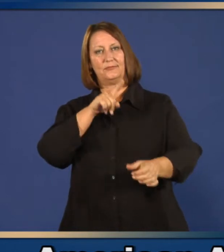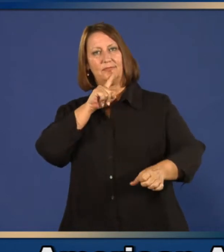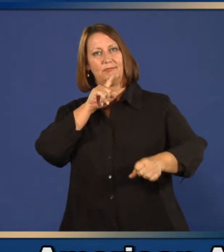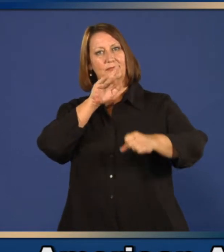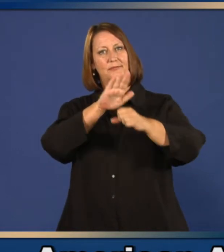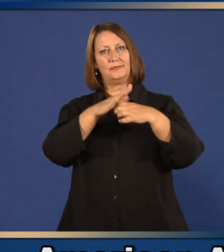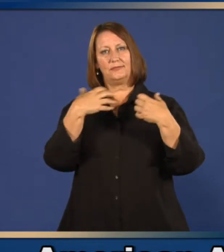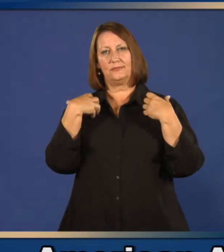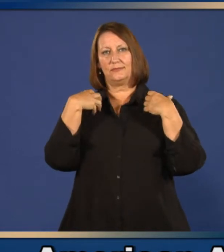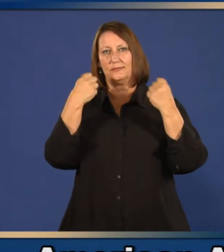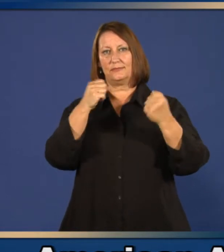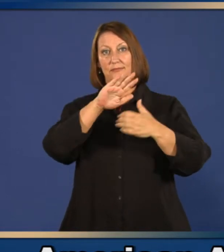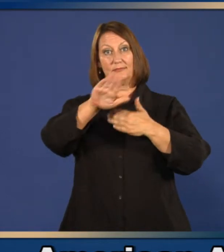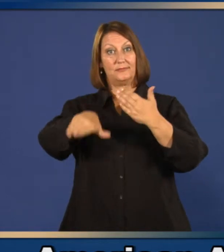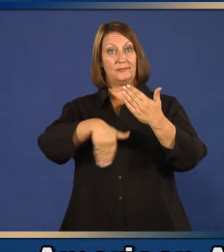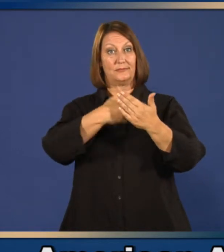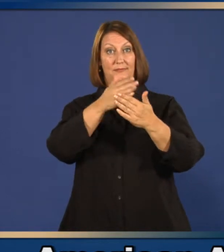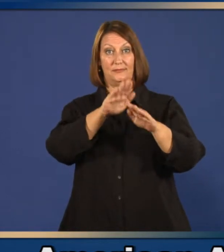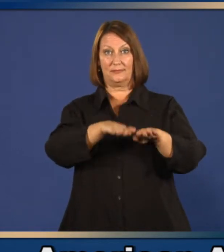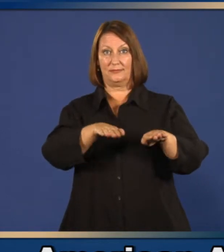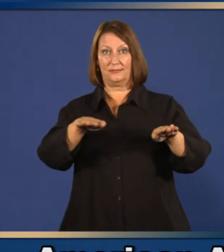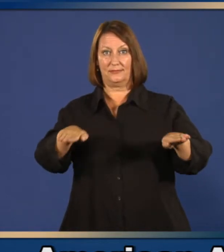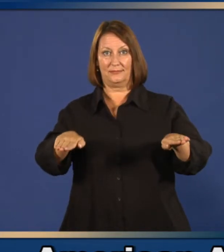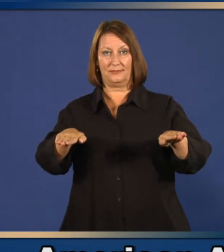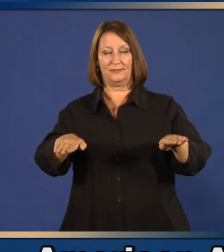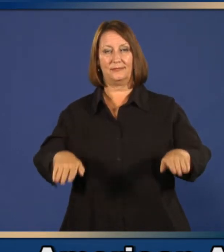dedicated to the health of all children.